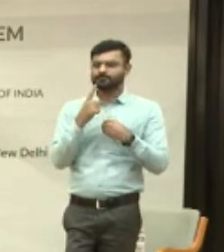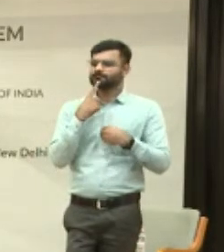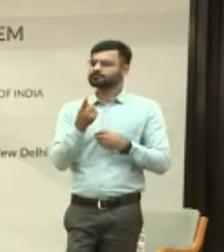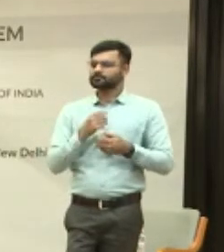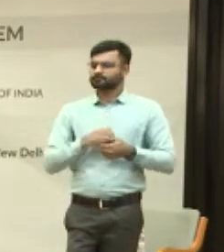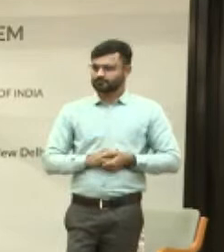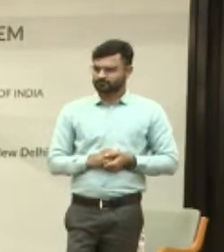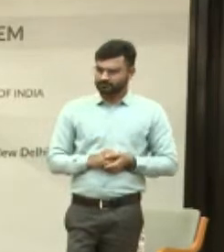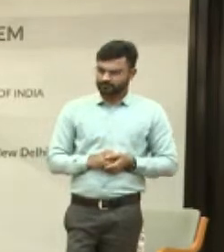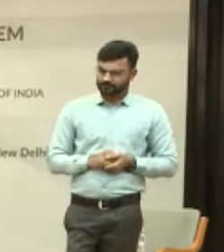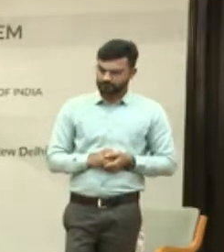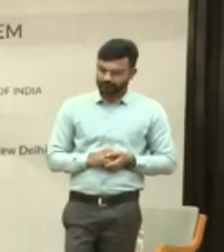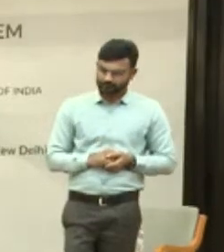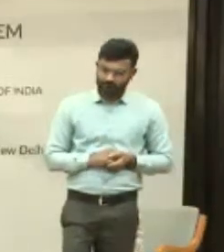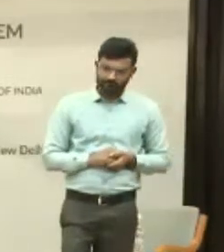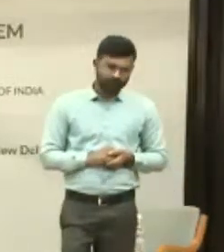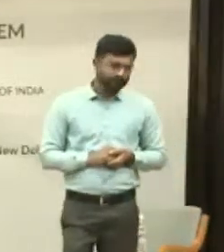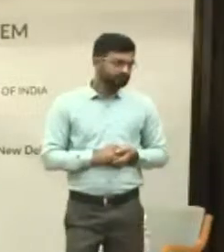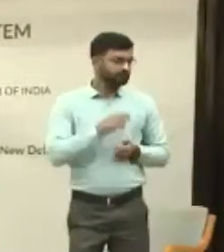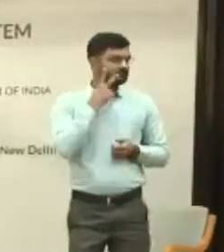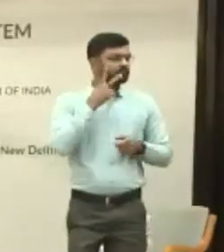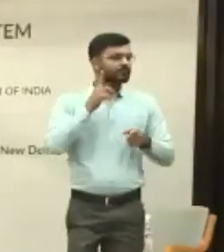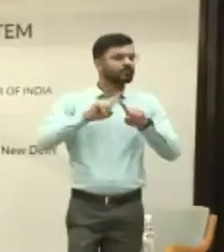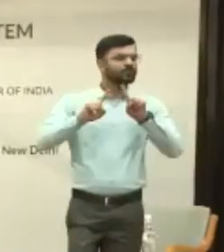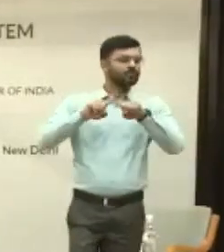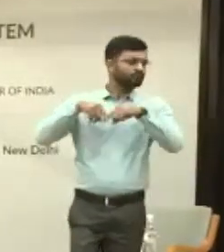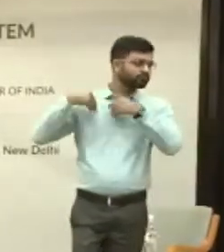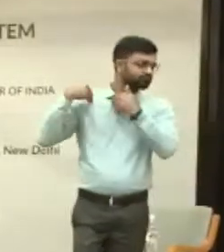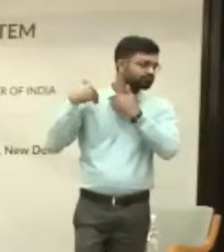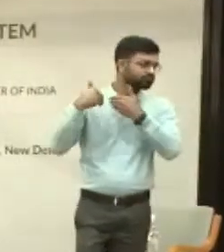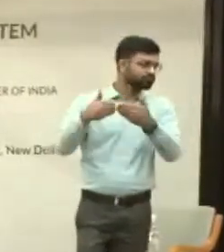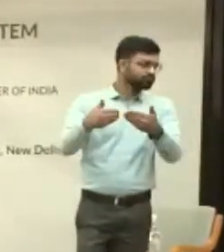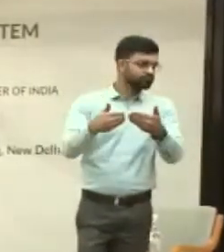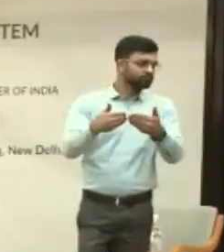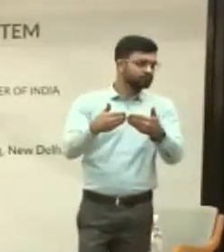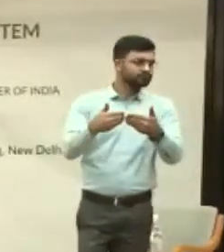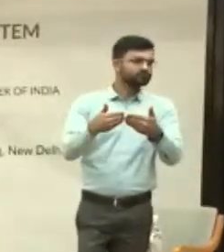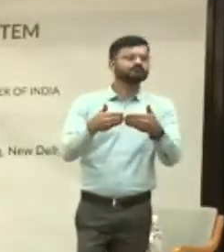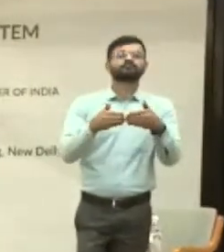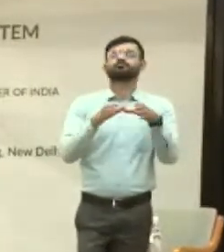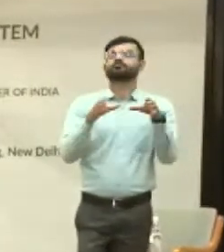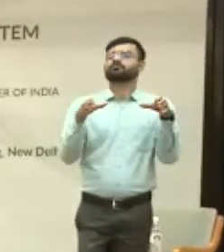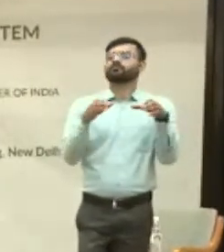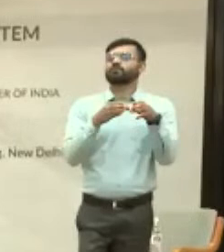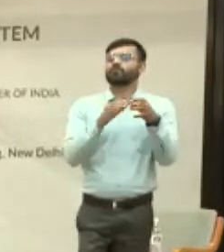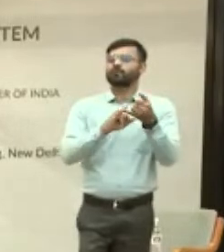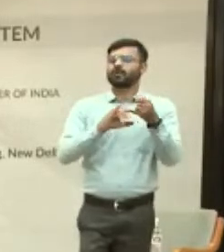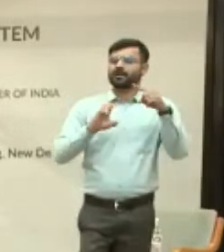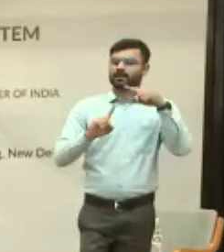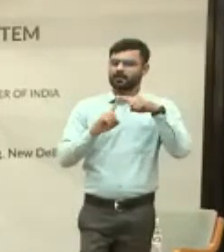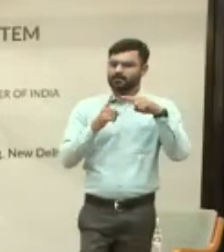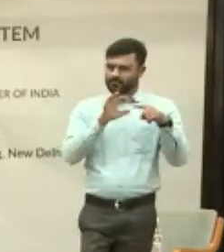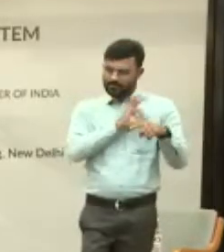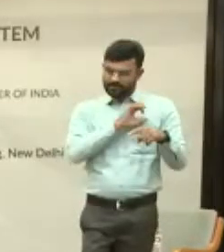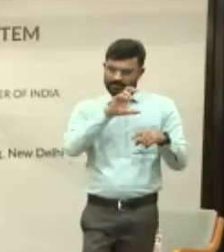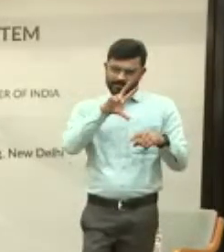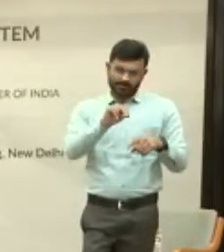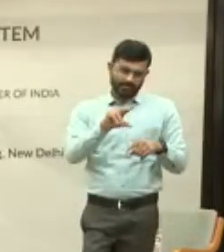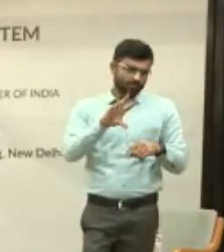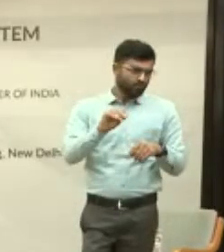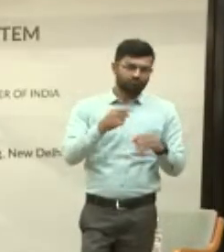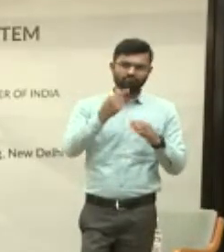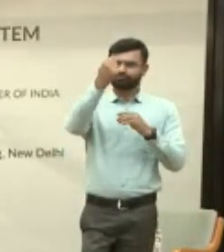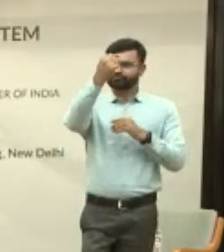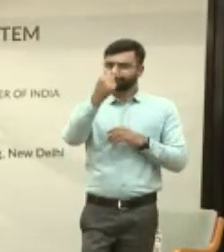this. Look at the history of the scheduled tribes. Whether you like it or not, that